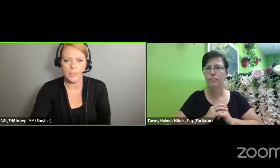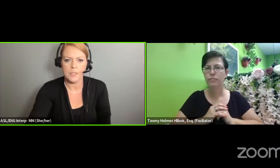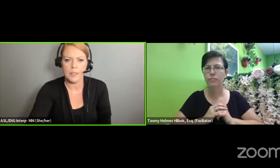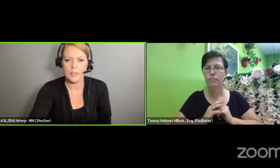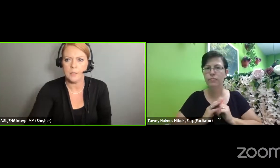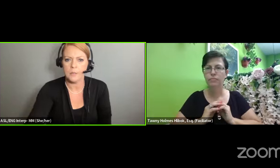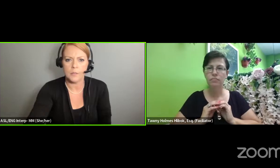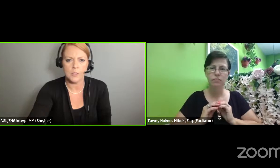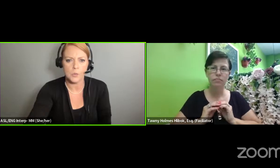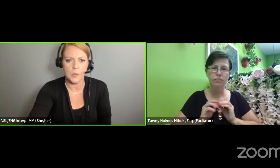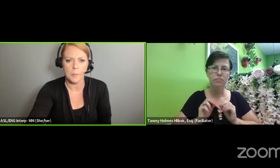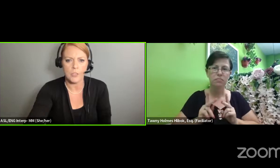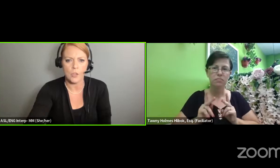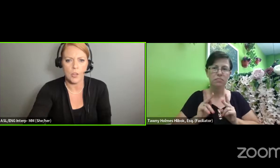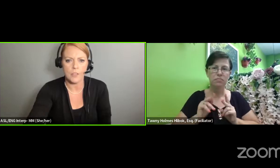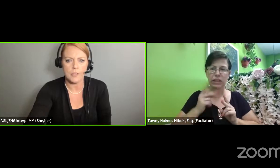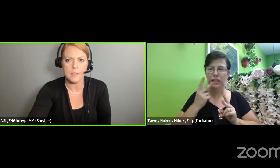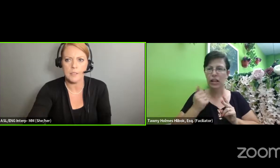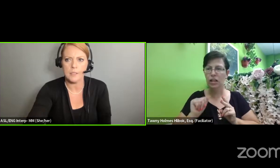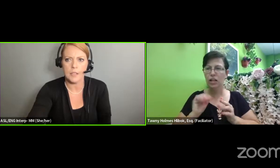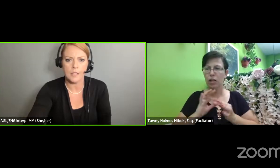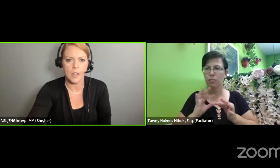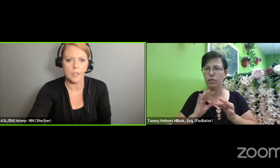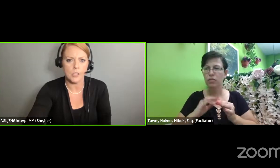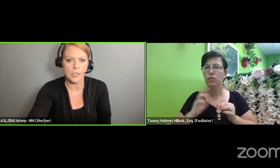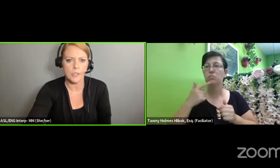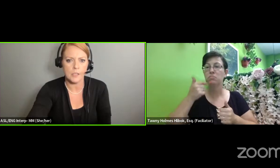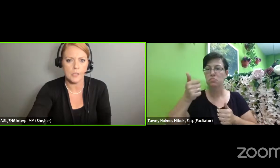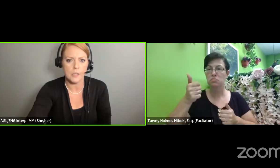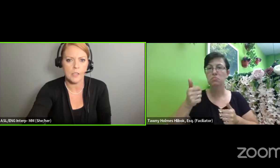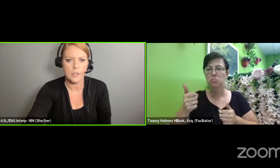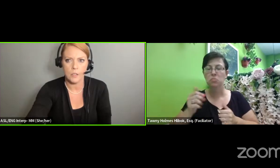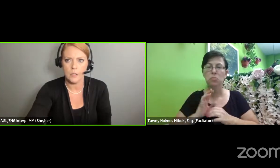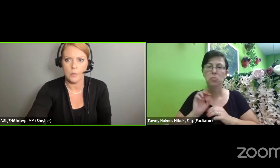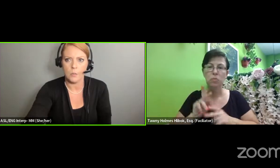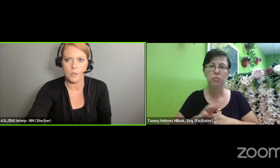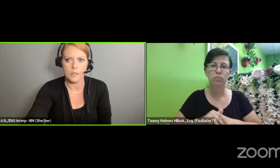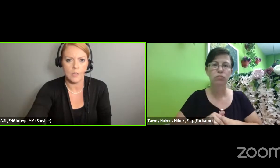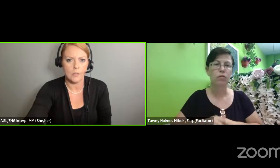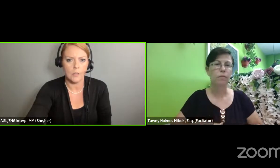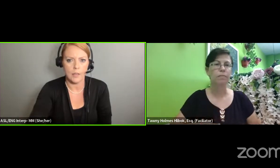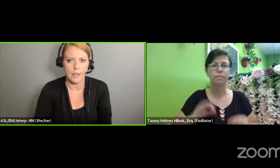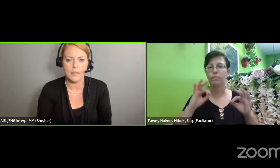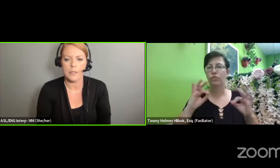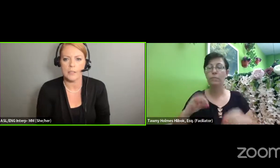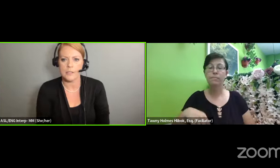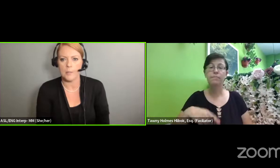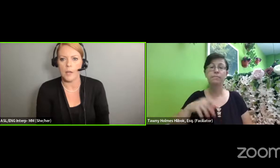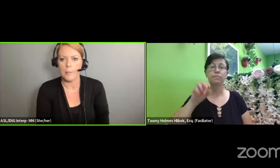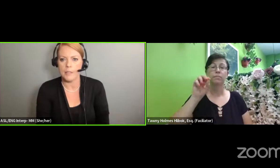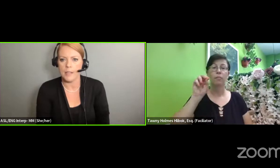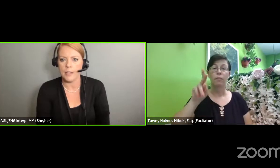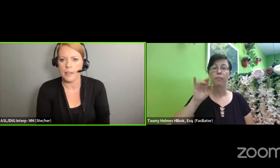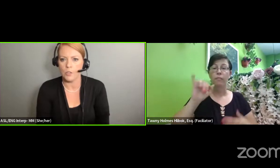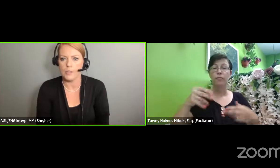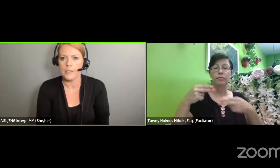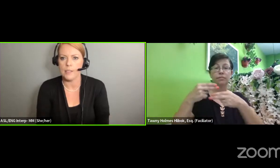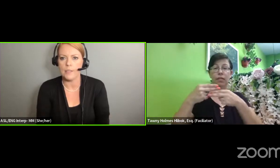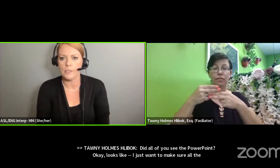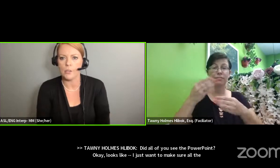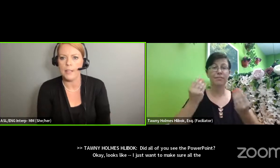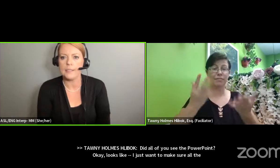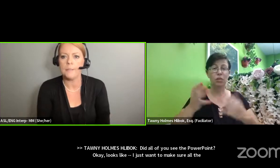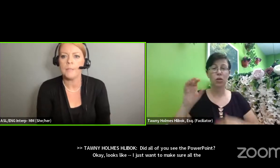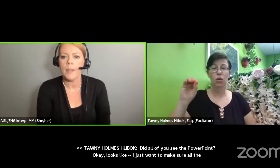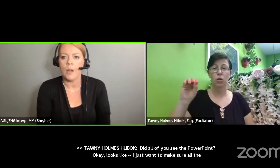Okay, it looks like I just want to make sure all the technology is worked out. Okay, I see some comments saying that you could see